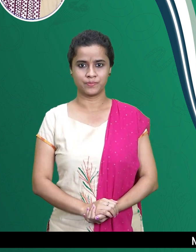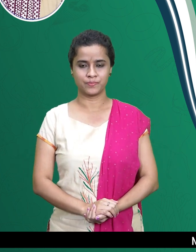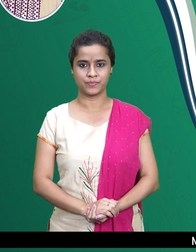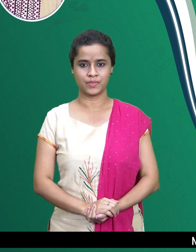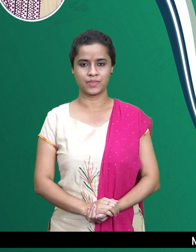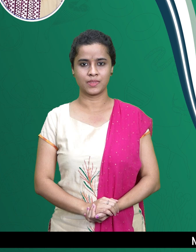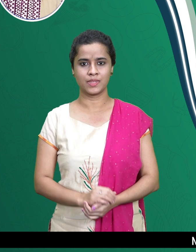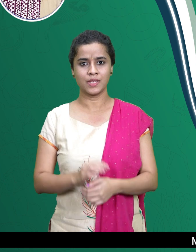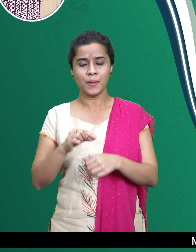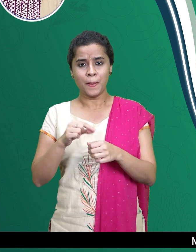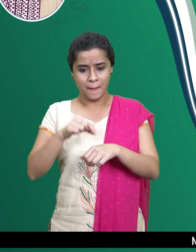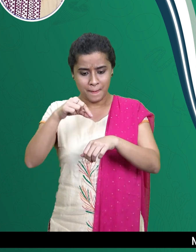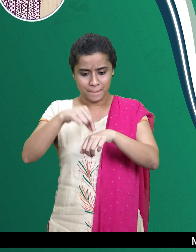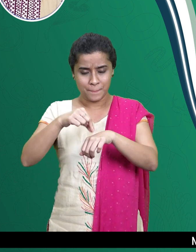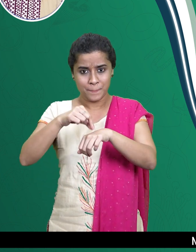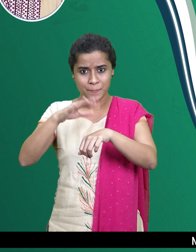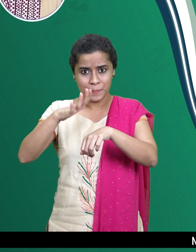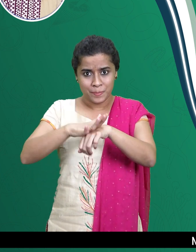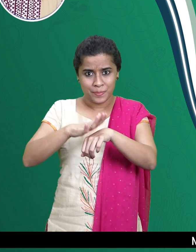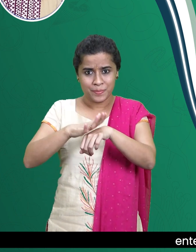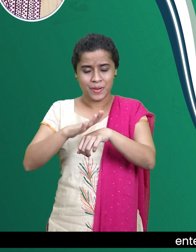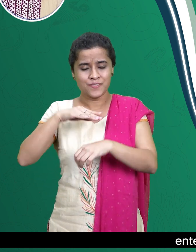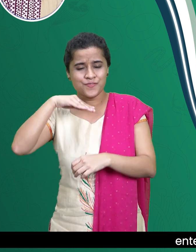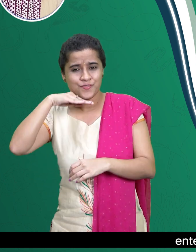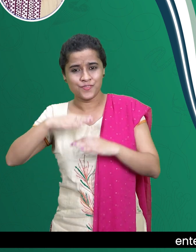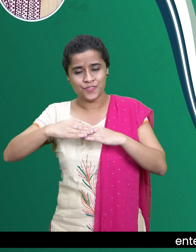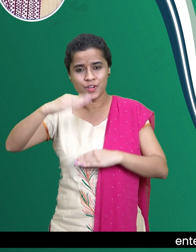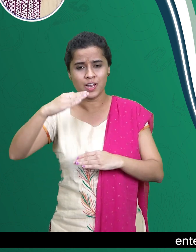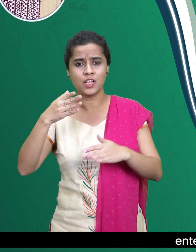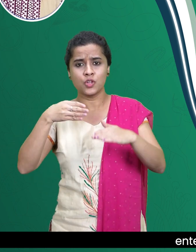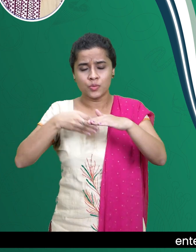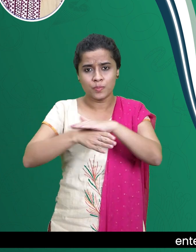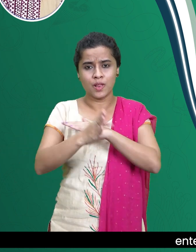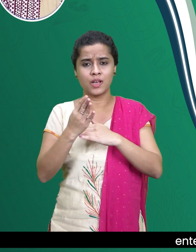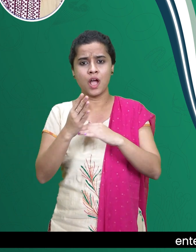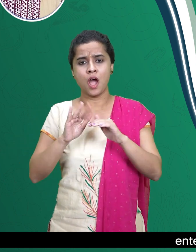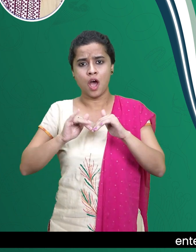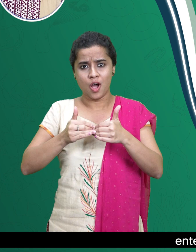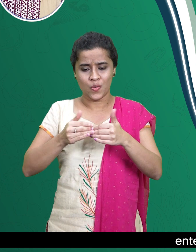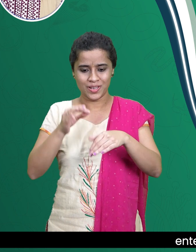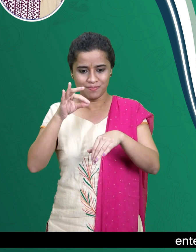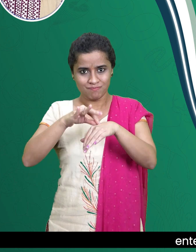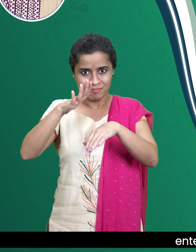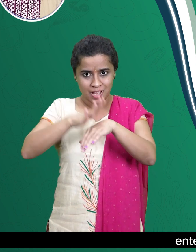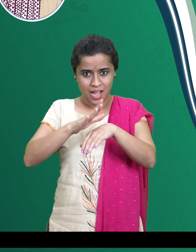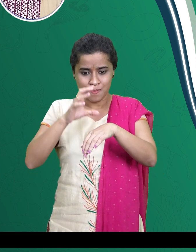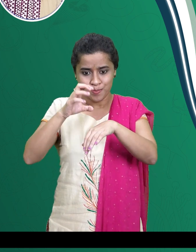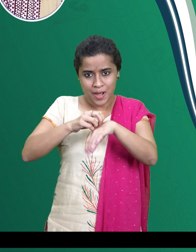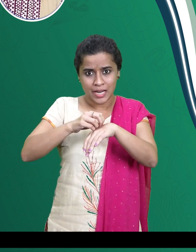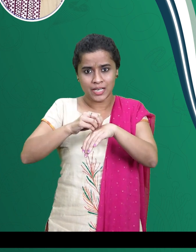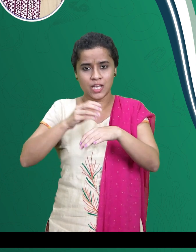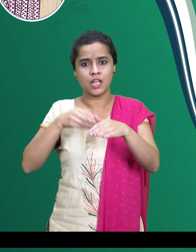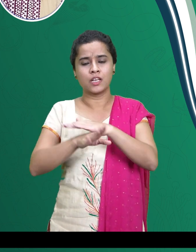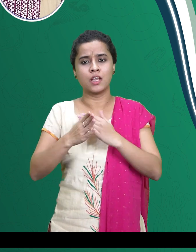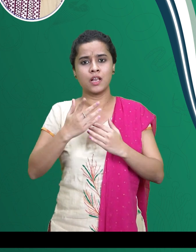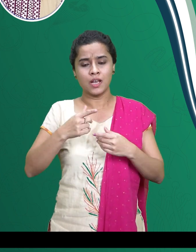Malaria causing microbes entering through a mosquito bite will